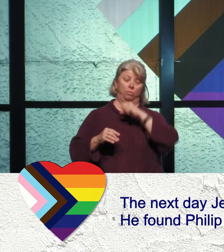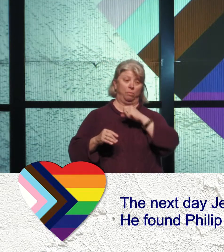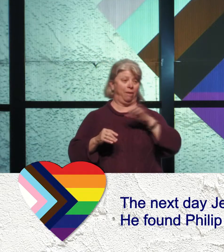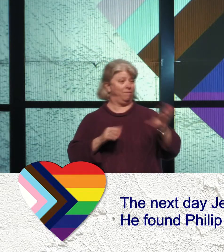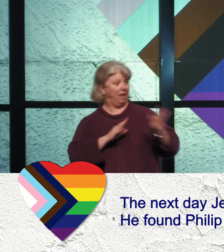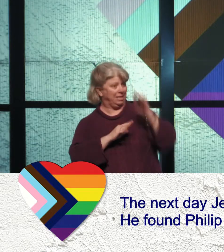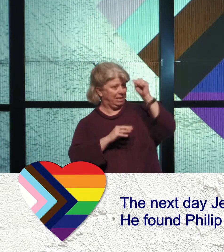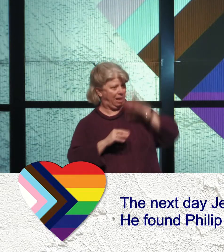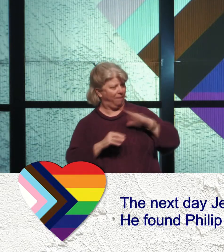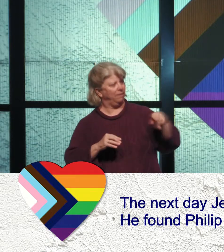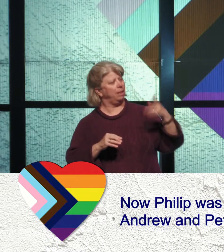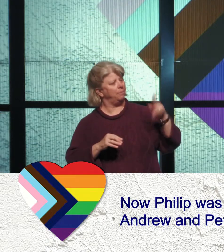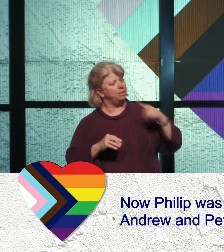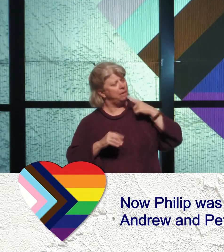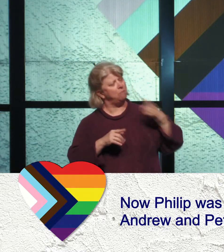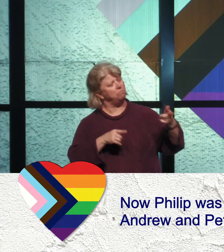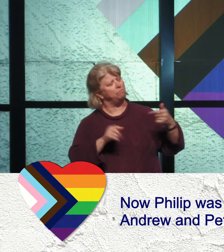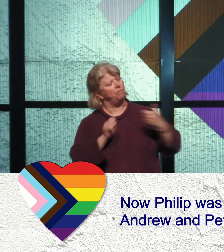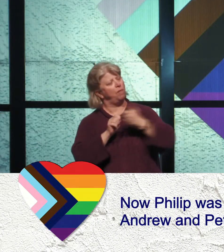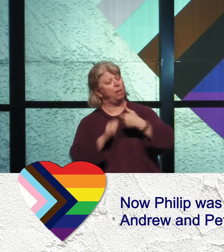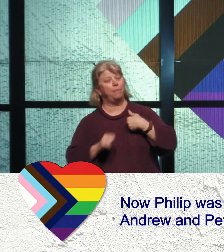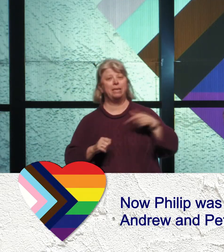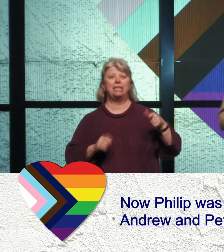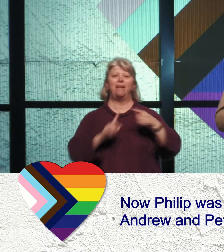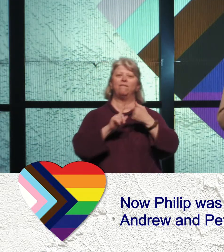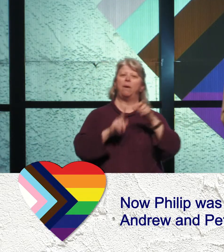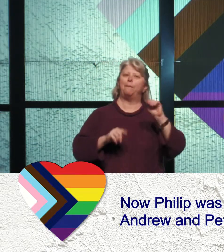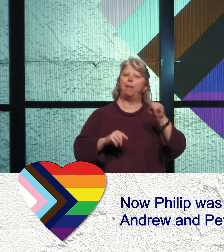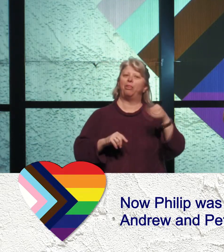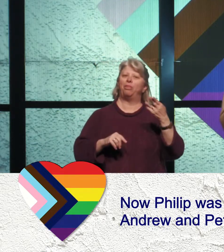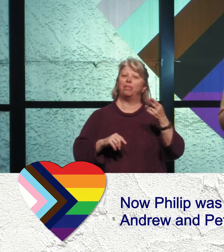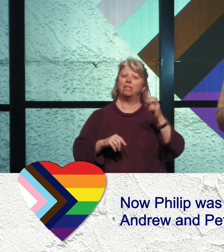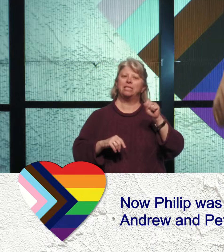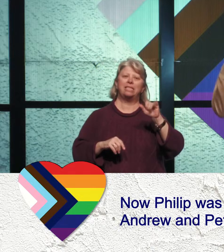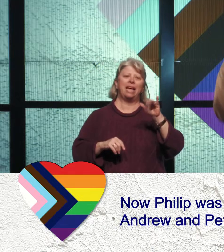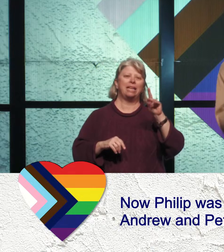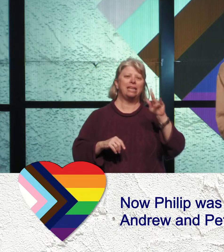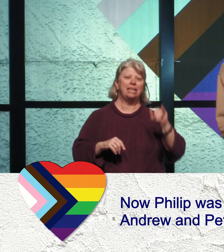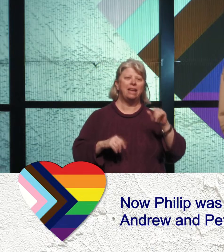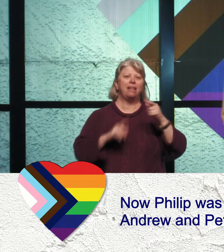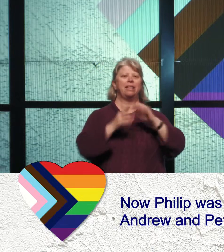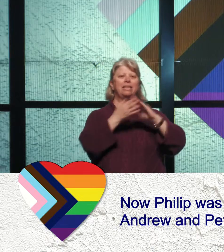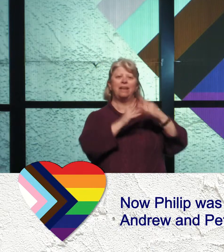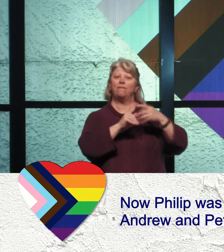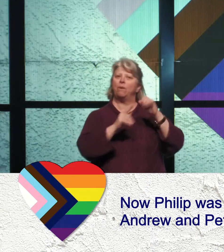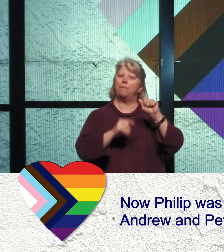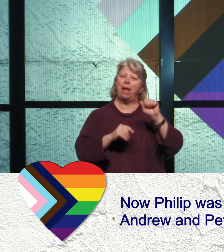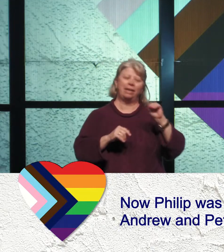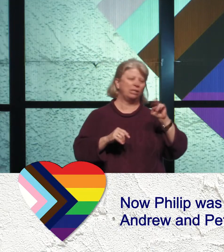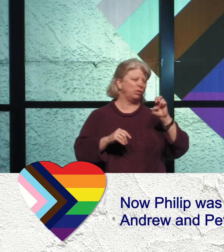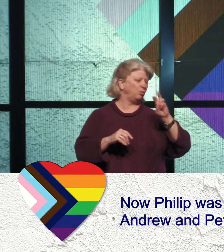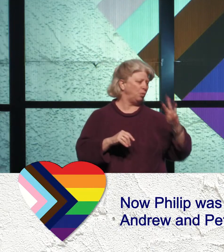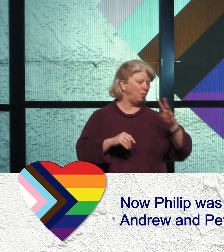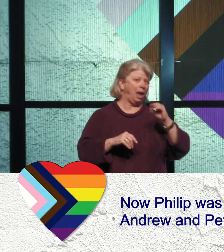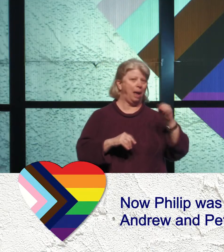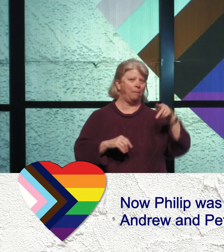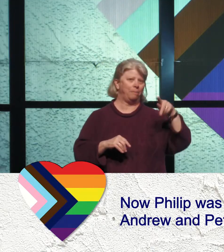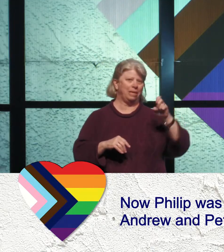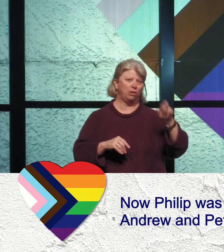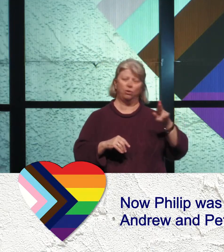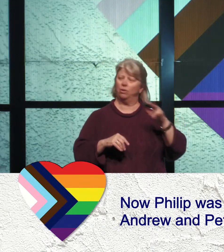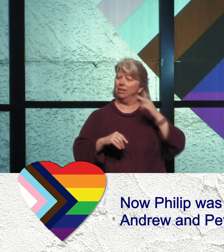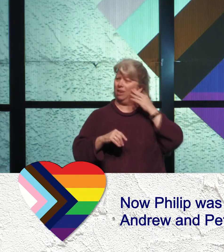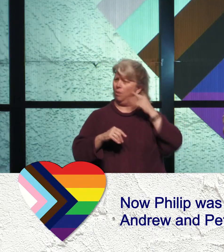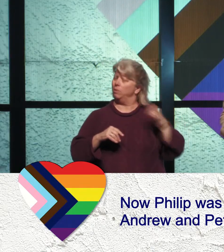finds this guy, Philip. He says, "Follow me." Now, Philip was from Bethsaida, which is the city of Andrew and Peter. So we can assume that he knew Andrew and Peter. What John's saying